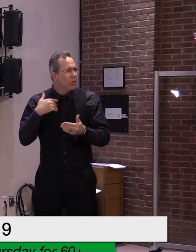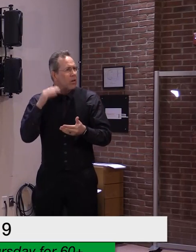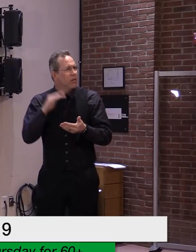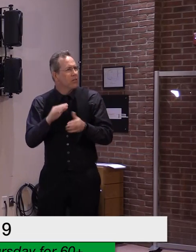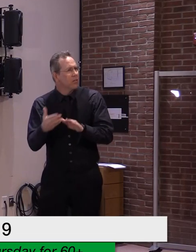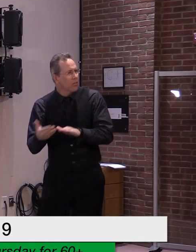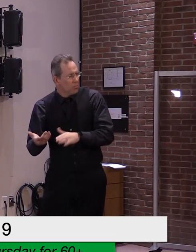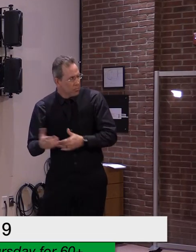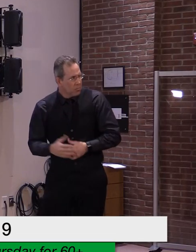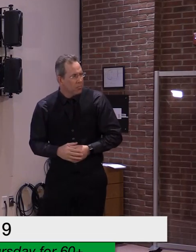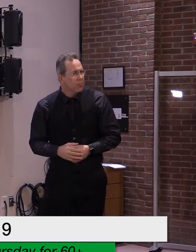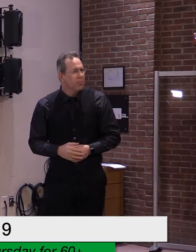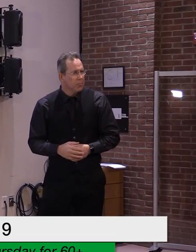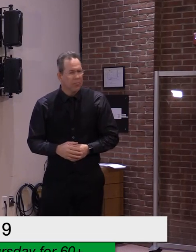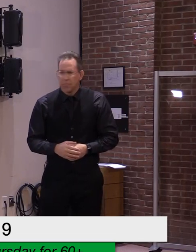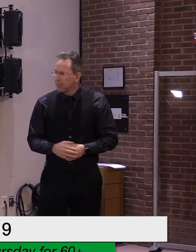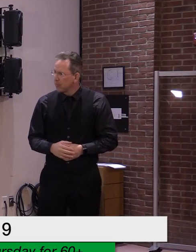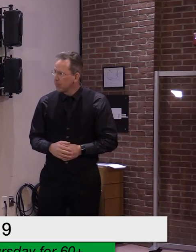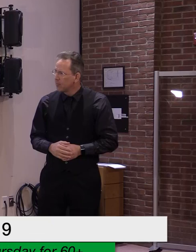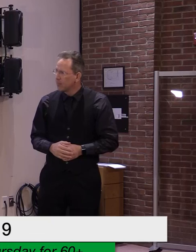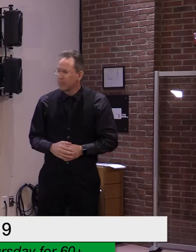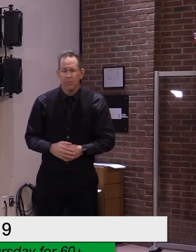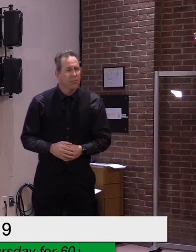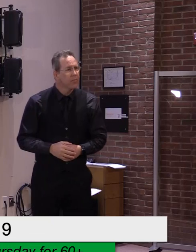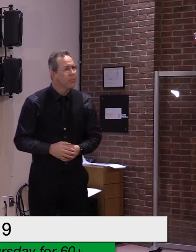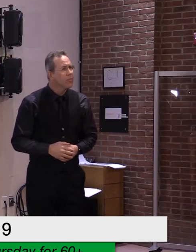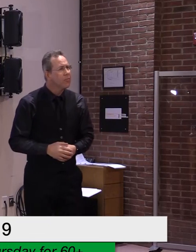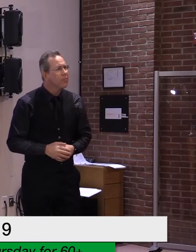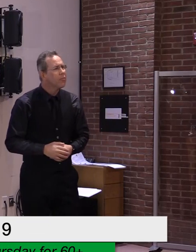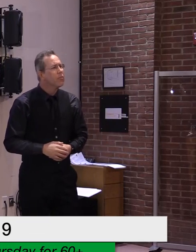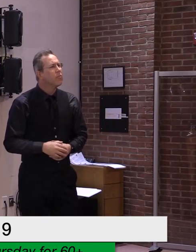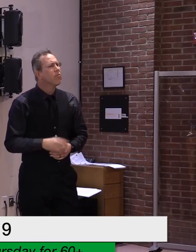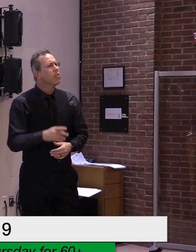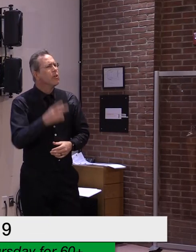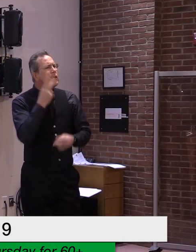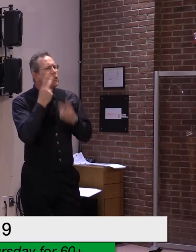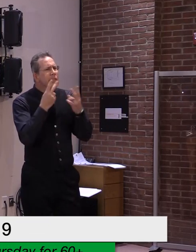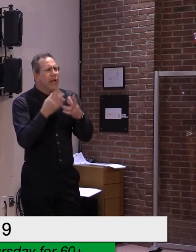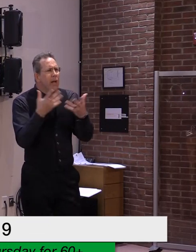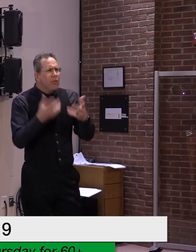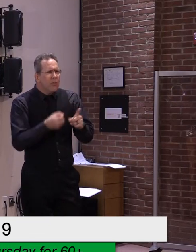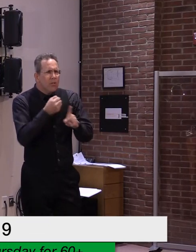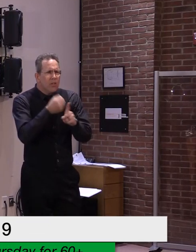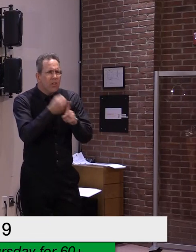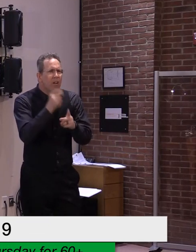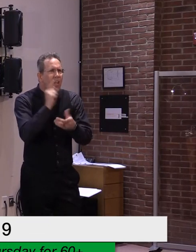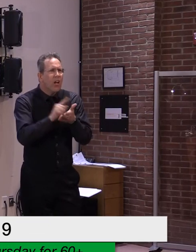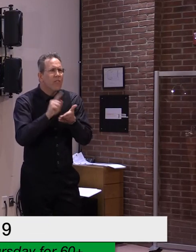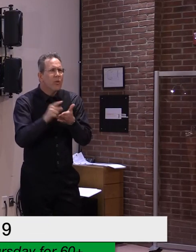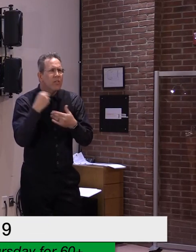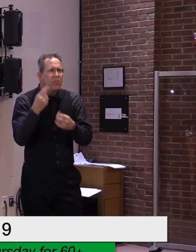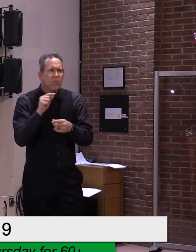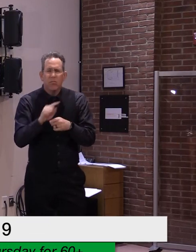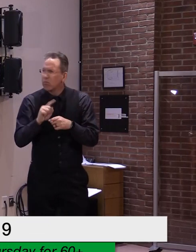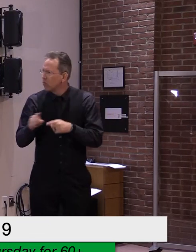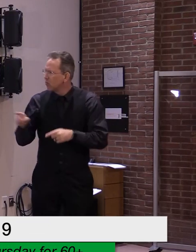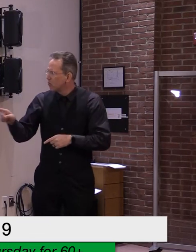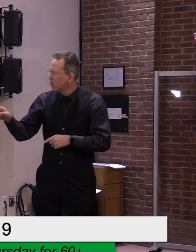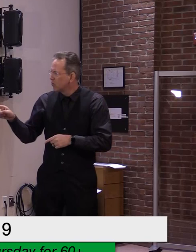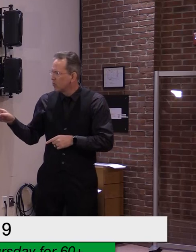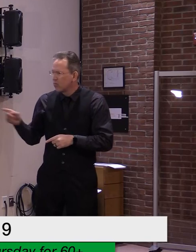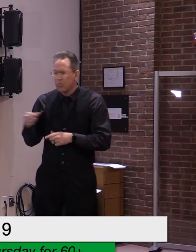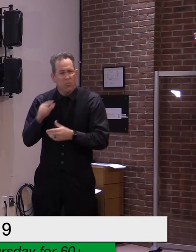seeing that impact on our fatality rates as well, with the weekly COVID-19 deaths continuing to decrease over